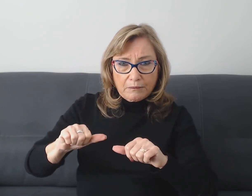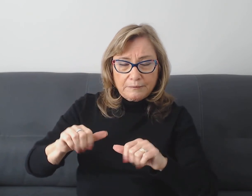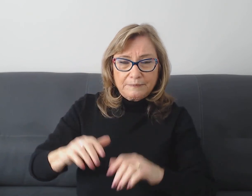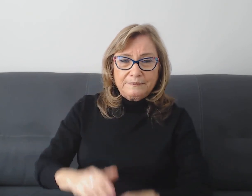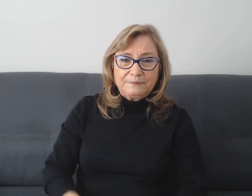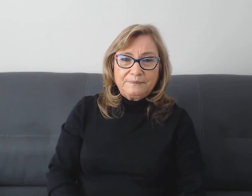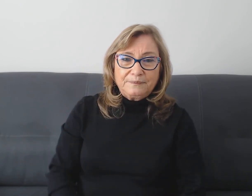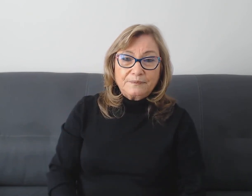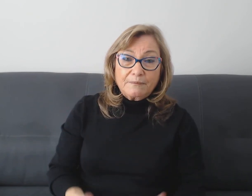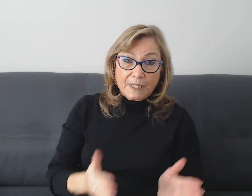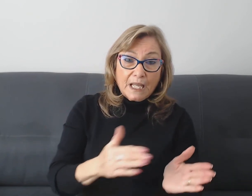Again.